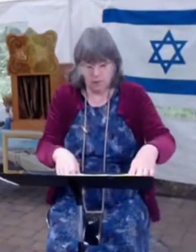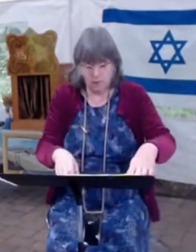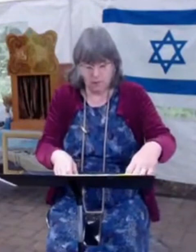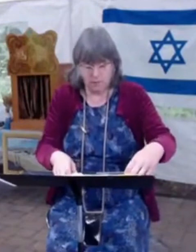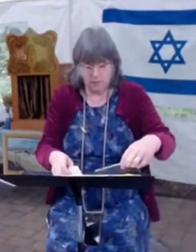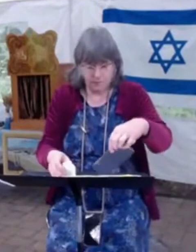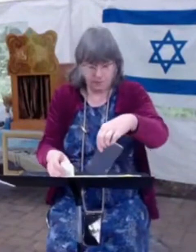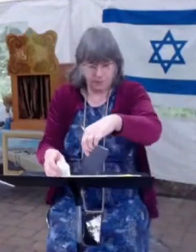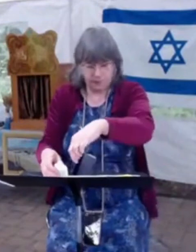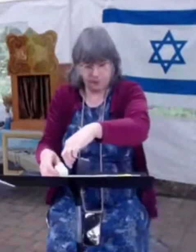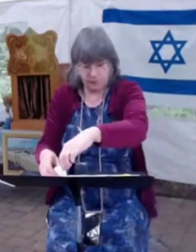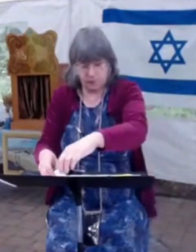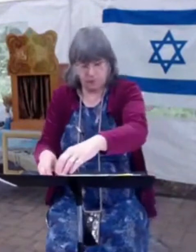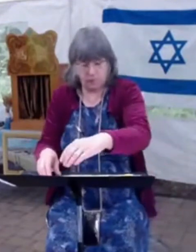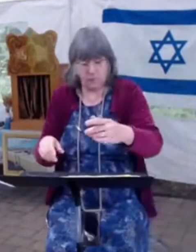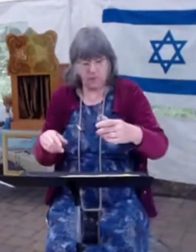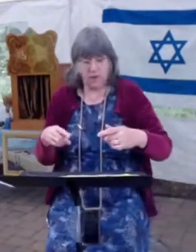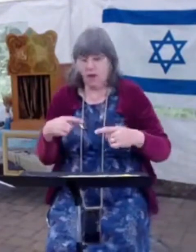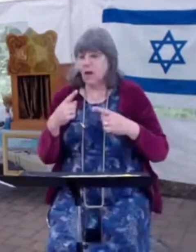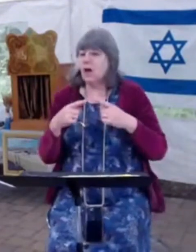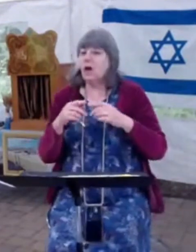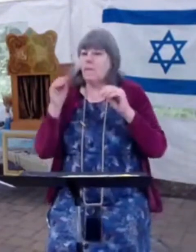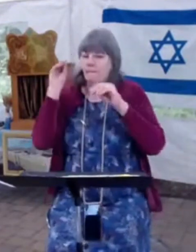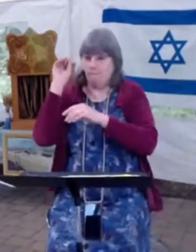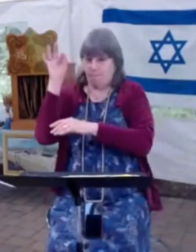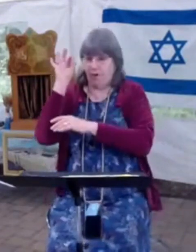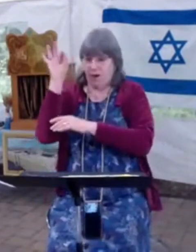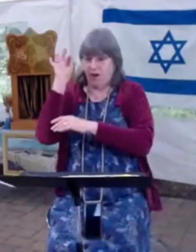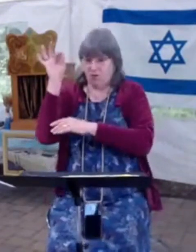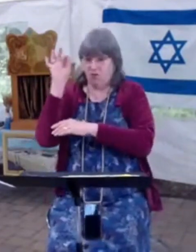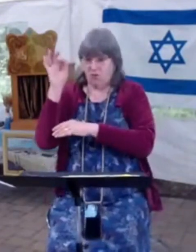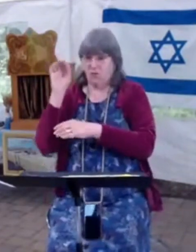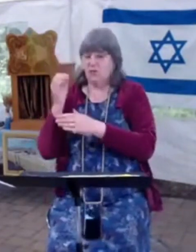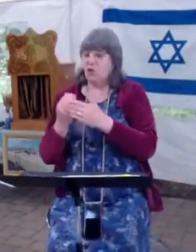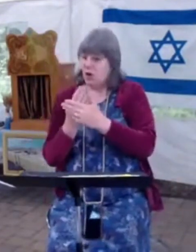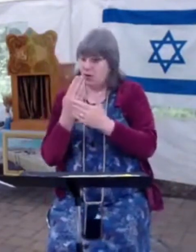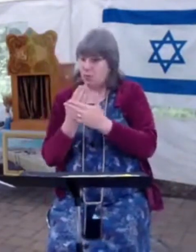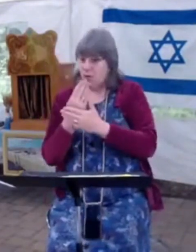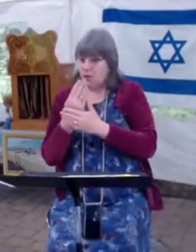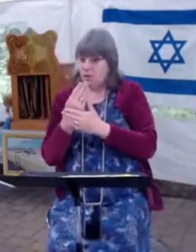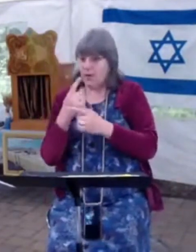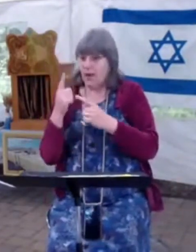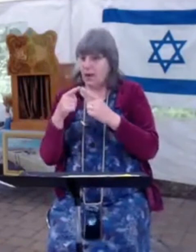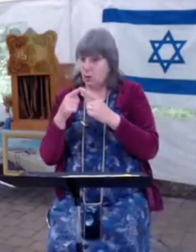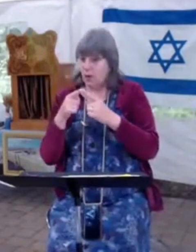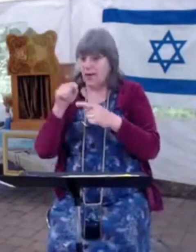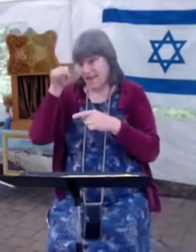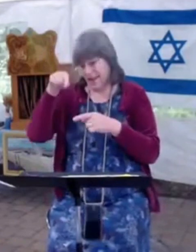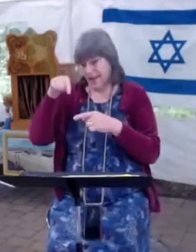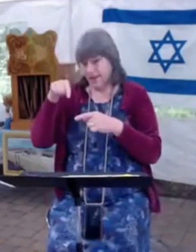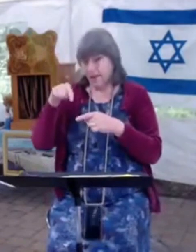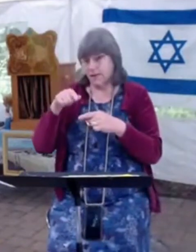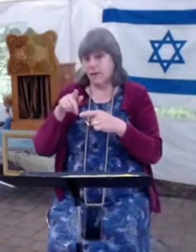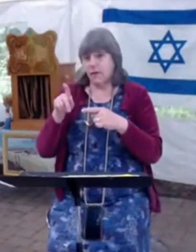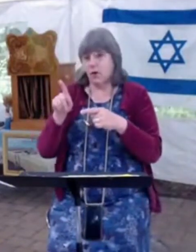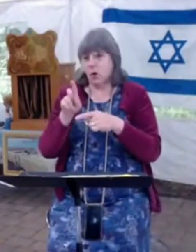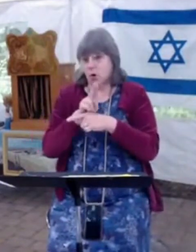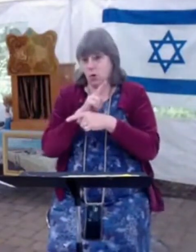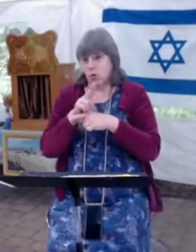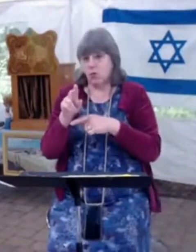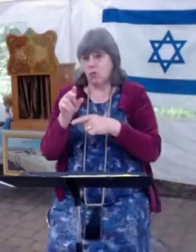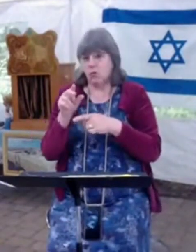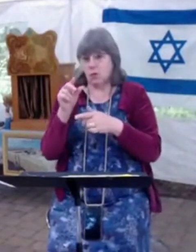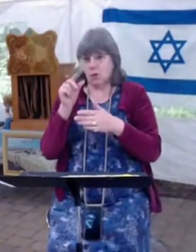necessary, use words, I say. Abba Father, we thank you that we